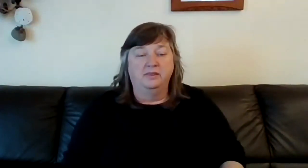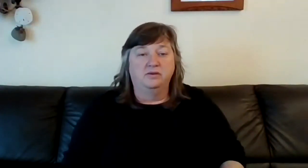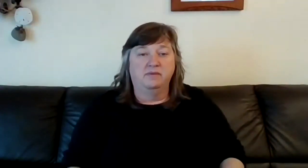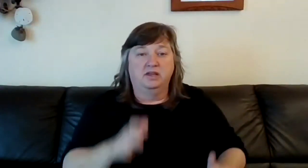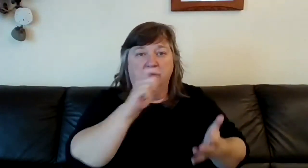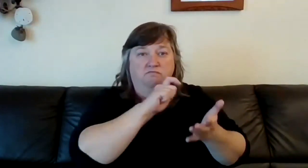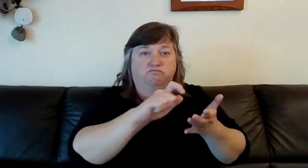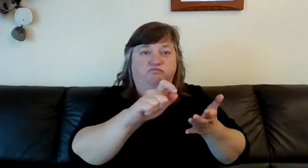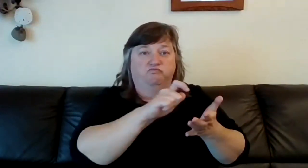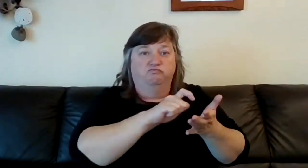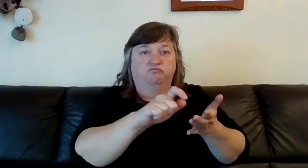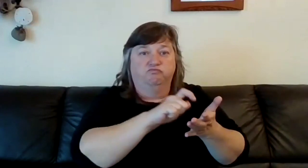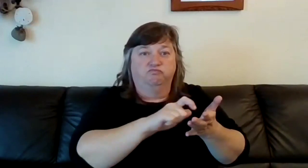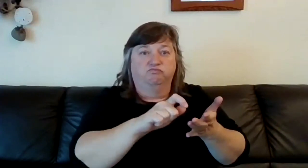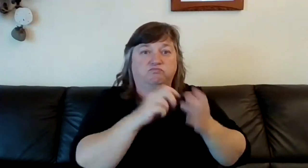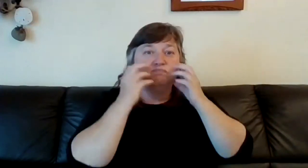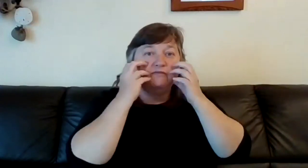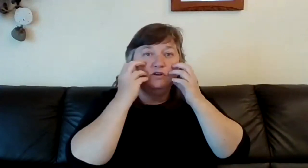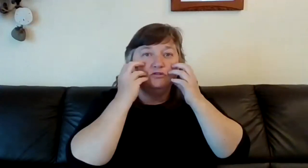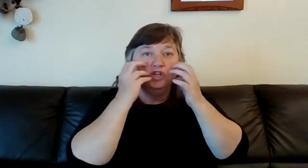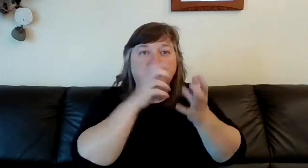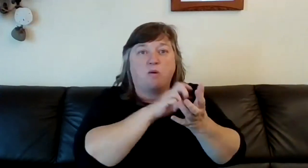you can make it a puff out your cheeks